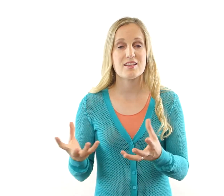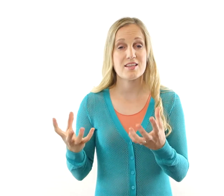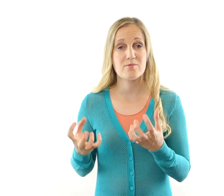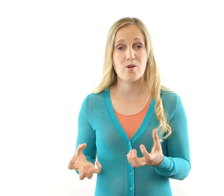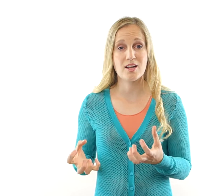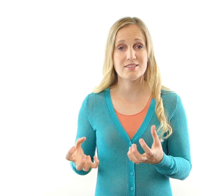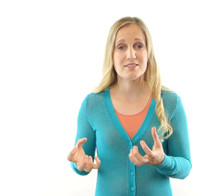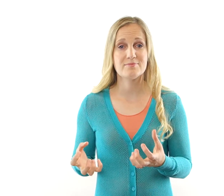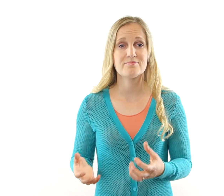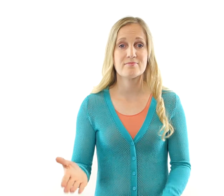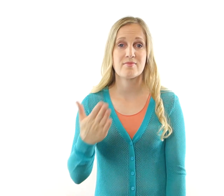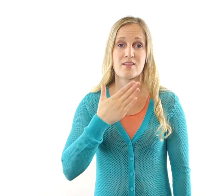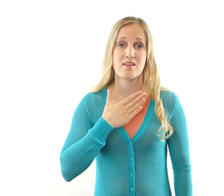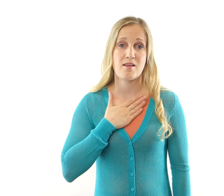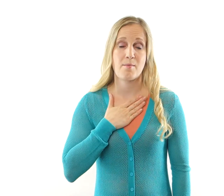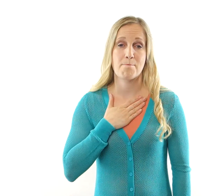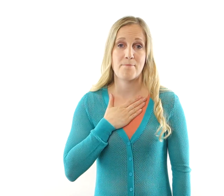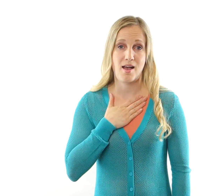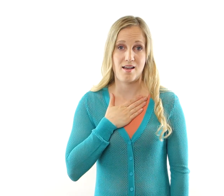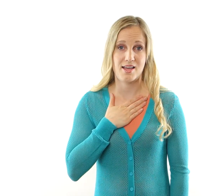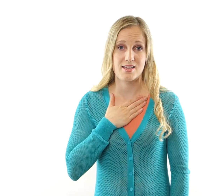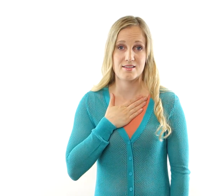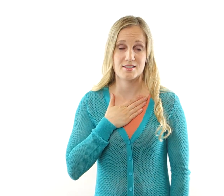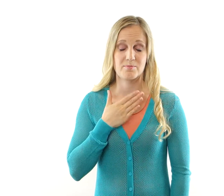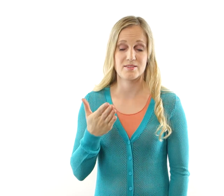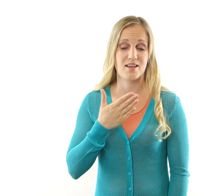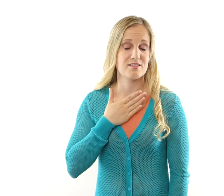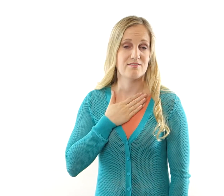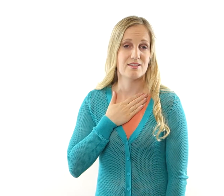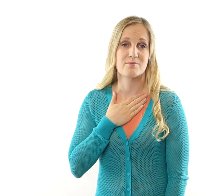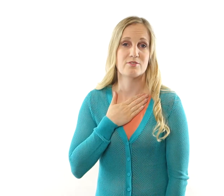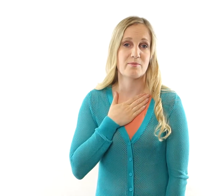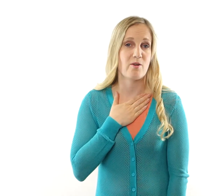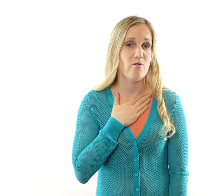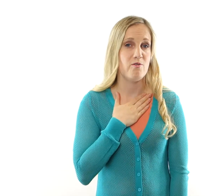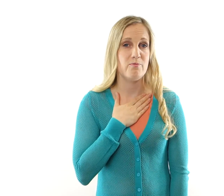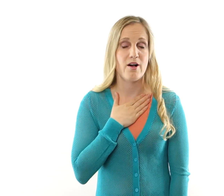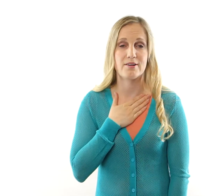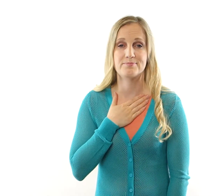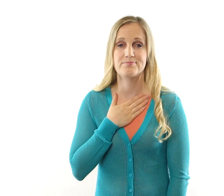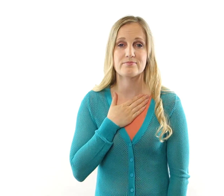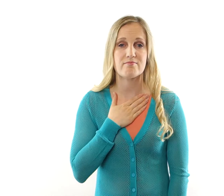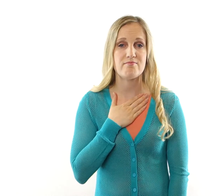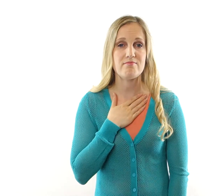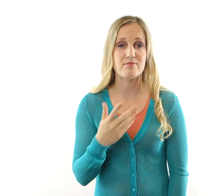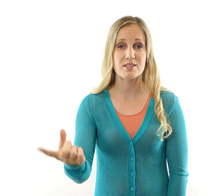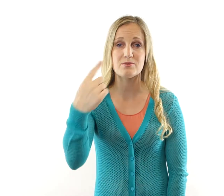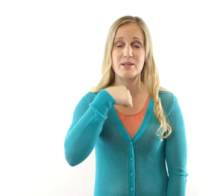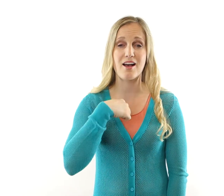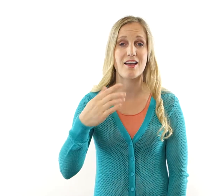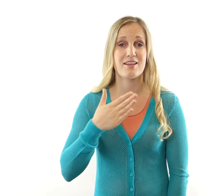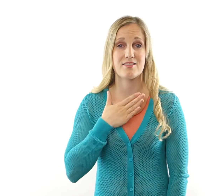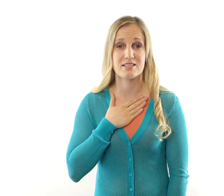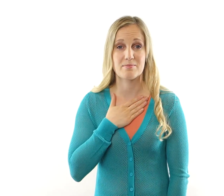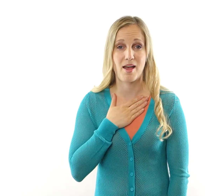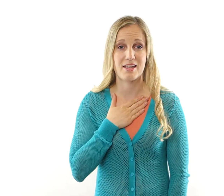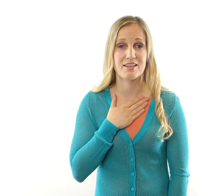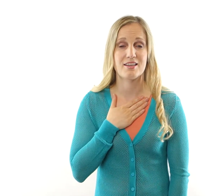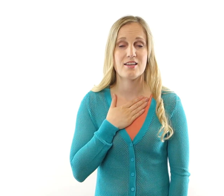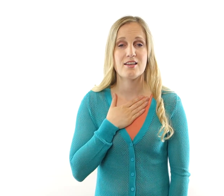say want my, it's possessive because I'm using my whole palm. This would be I, and this is my,